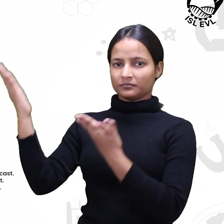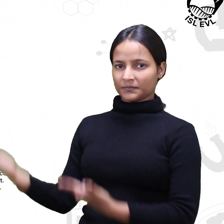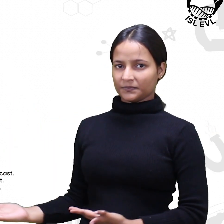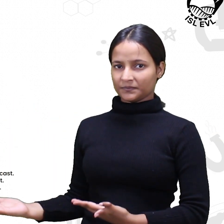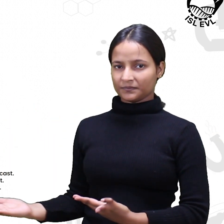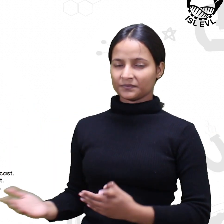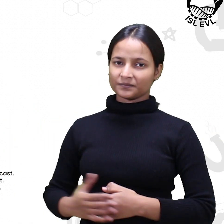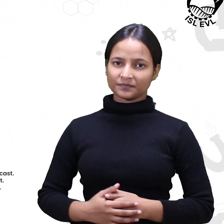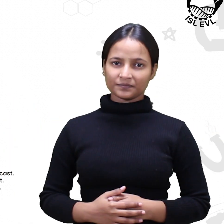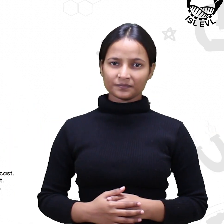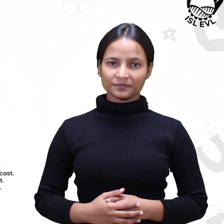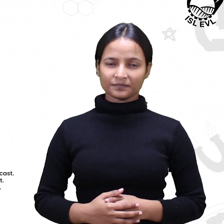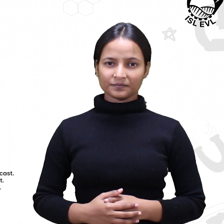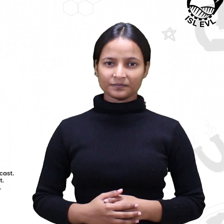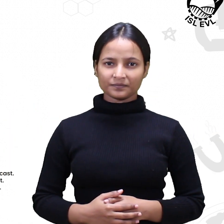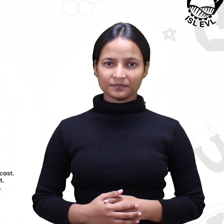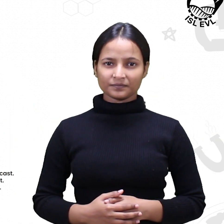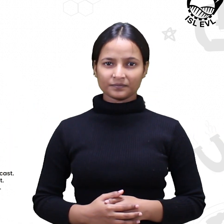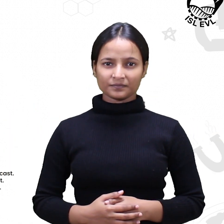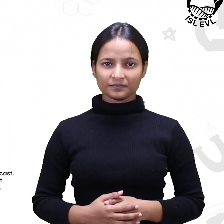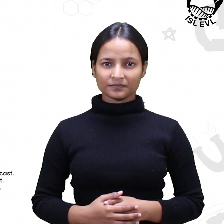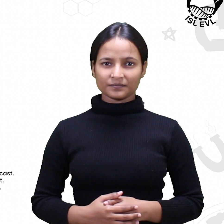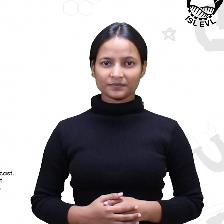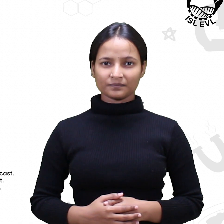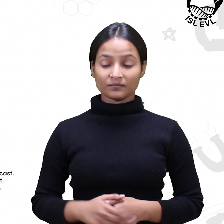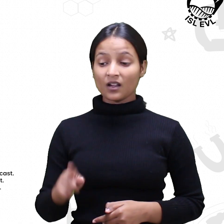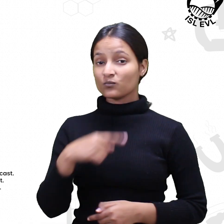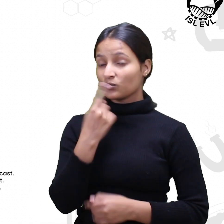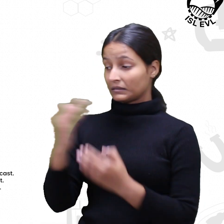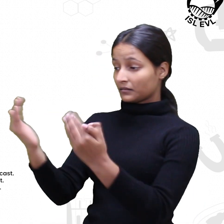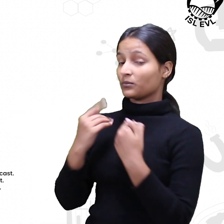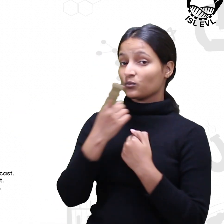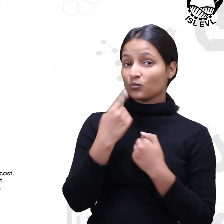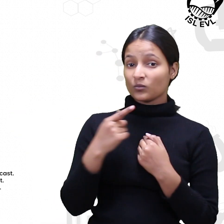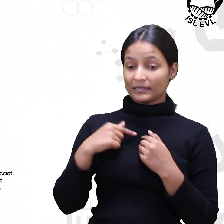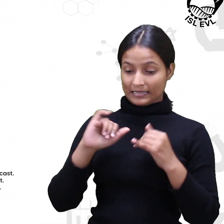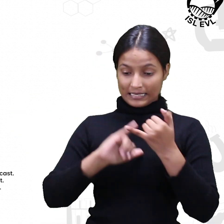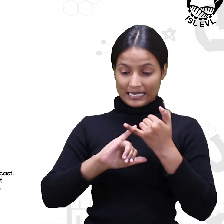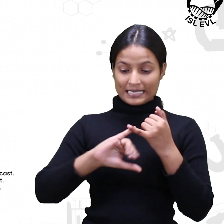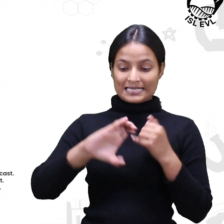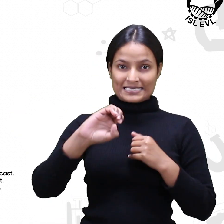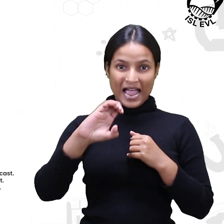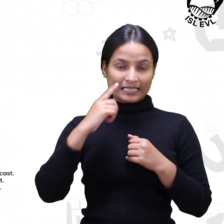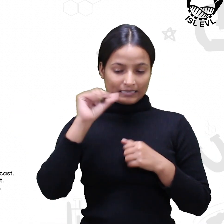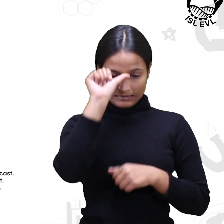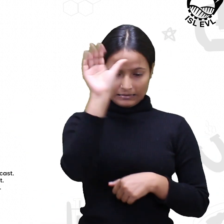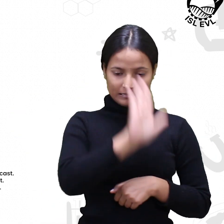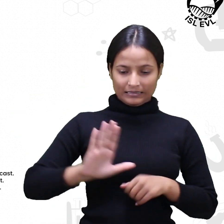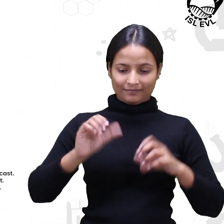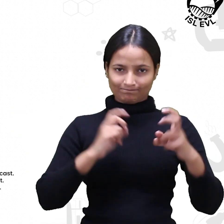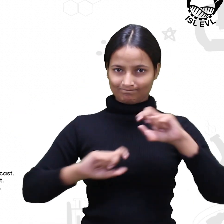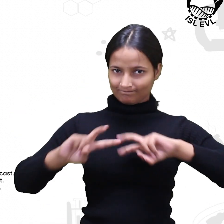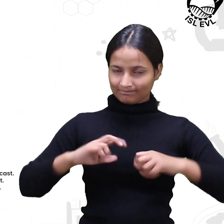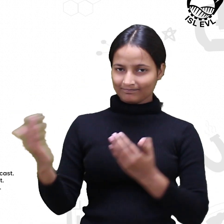MS edited this episode. And Khushi Goyal transcribed it. And we are funded by India Biosciences